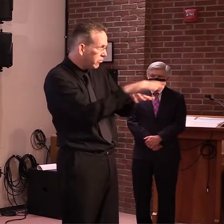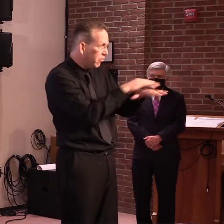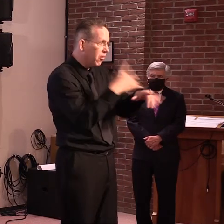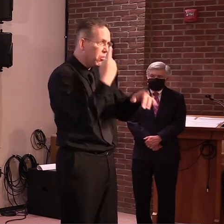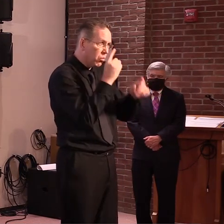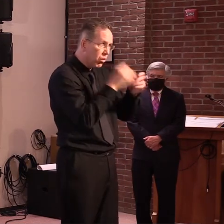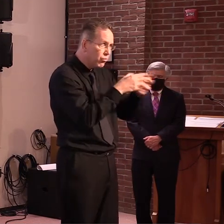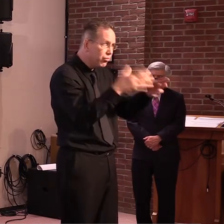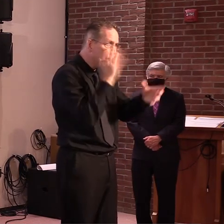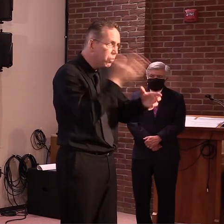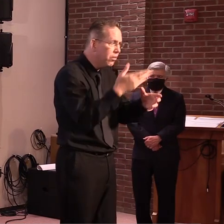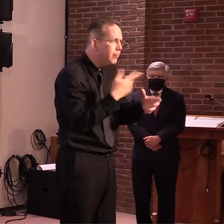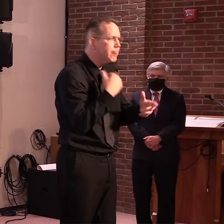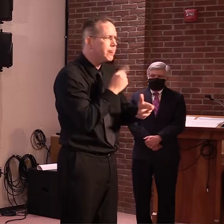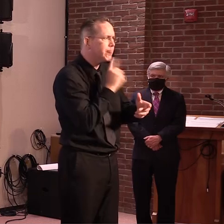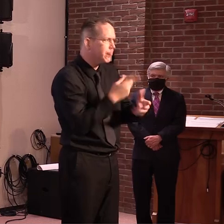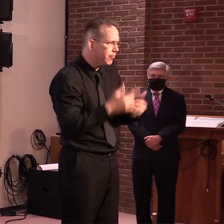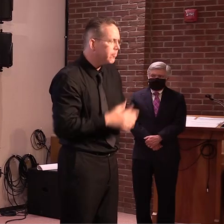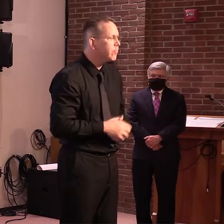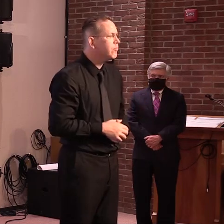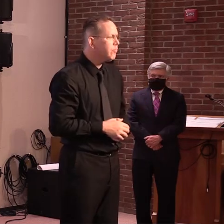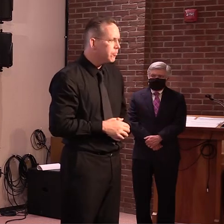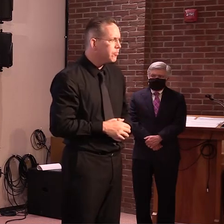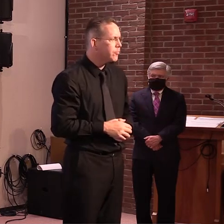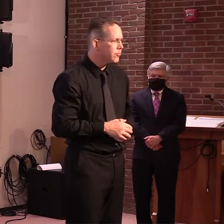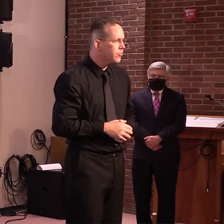too strong a term, but rarely do we see